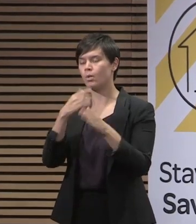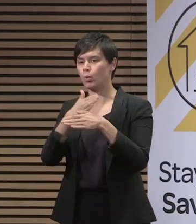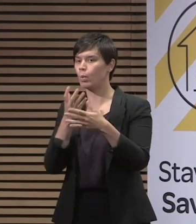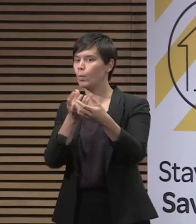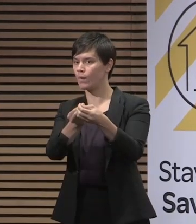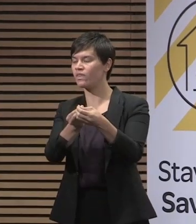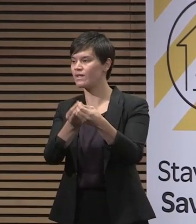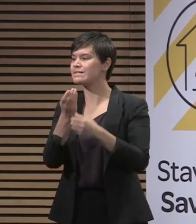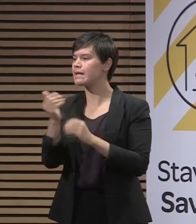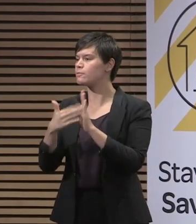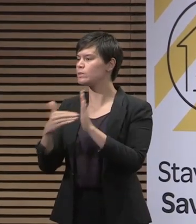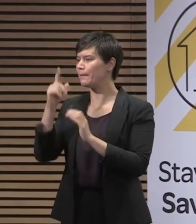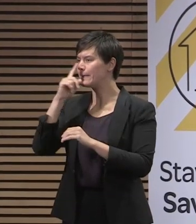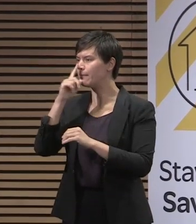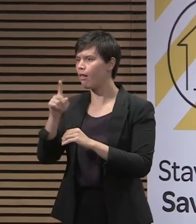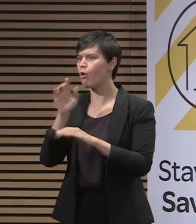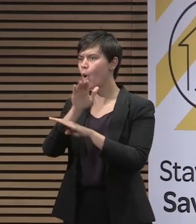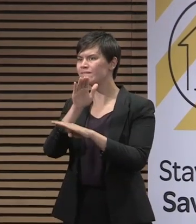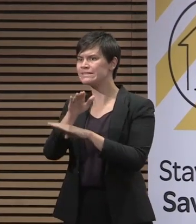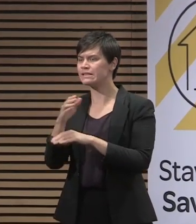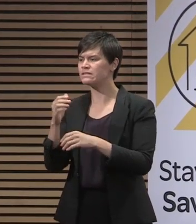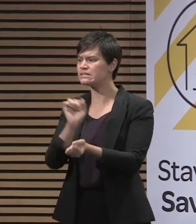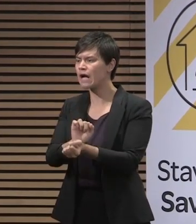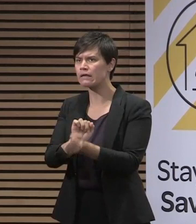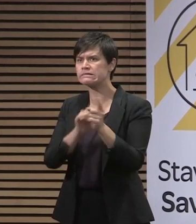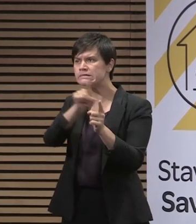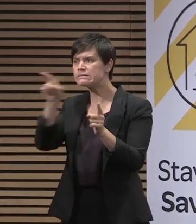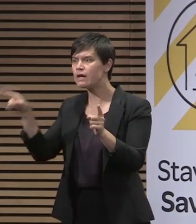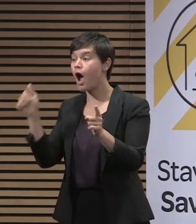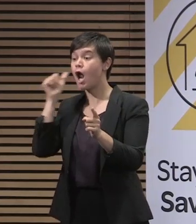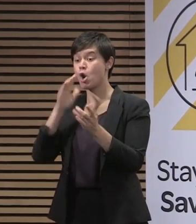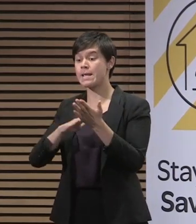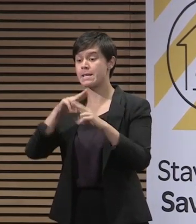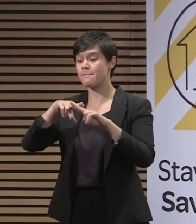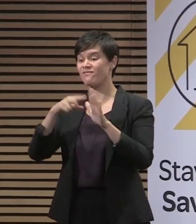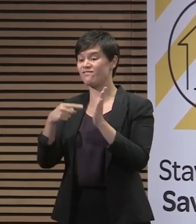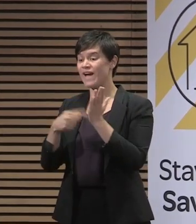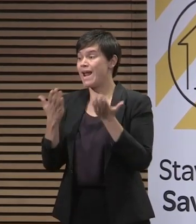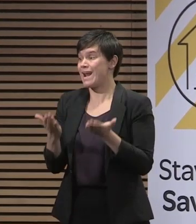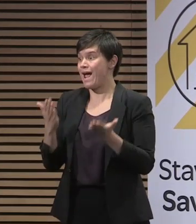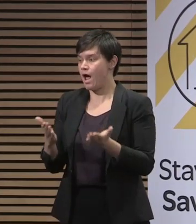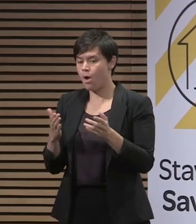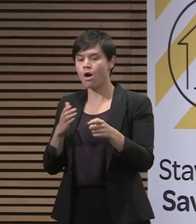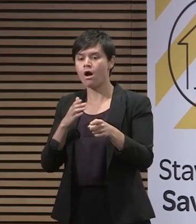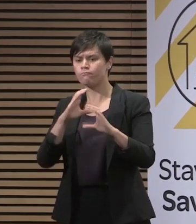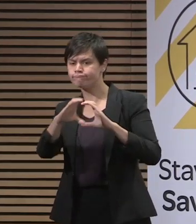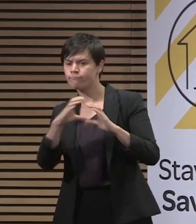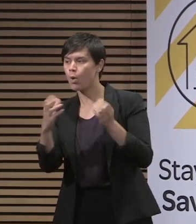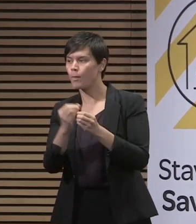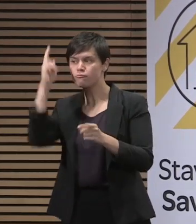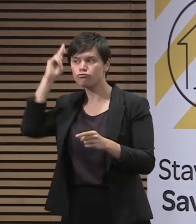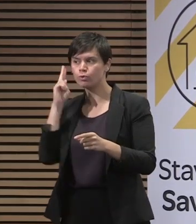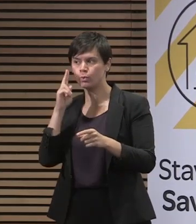part of the world, and I know they're working actively with those who are in Peru currently. So my expectation is that they will be communicating with them and giving